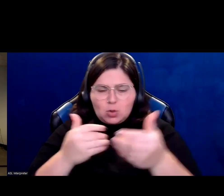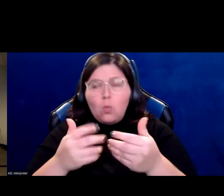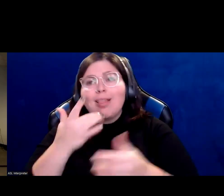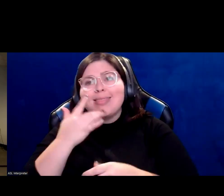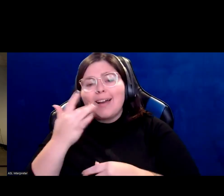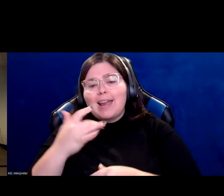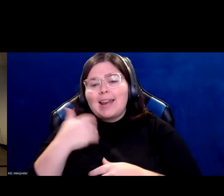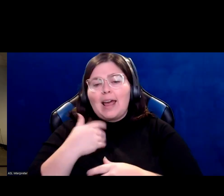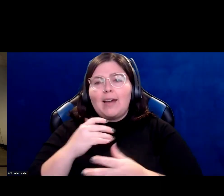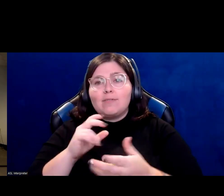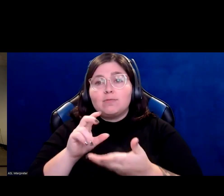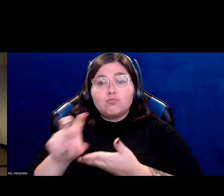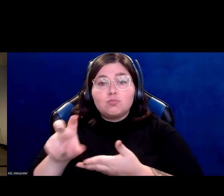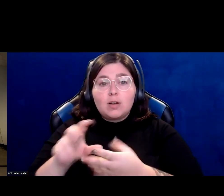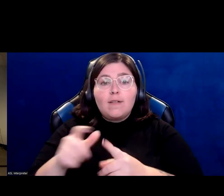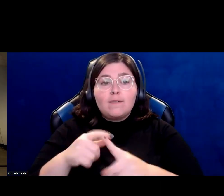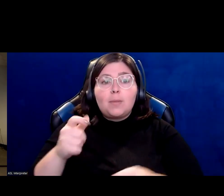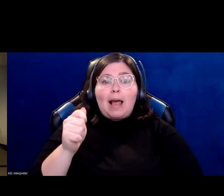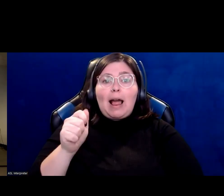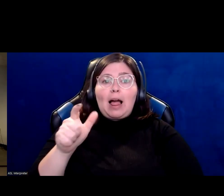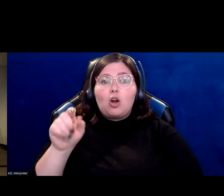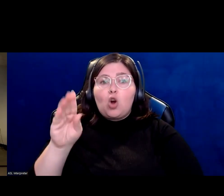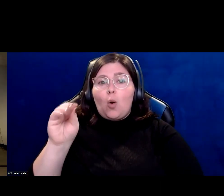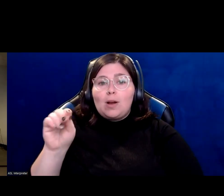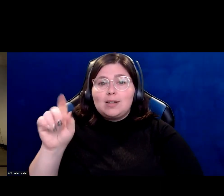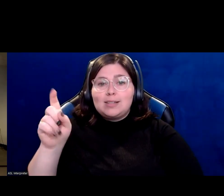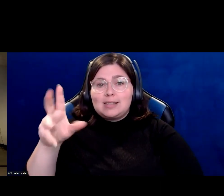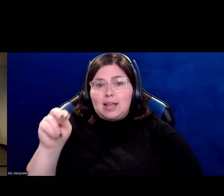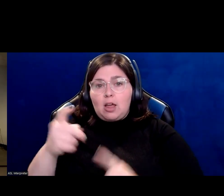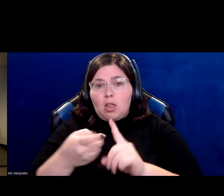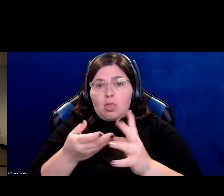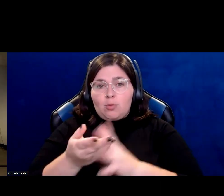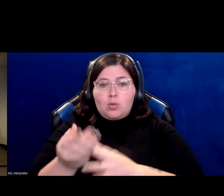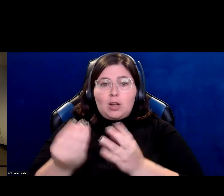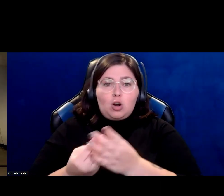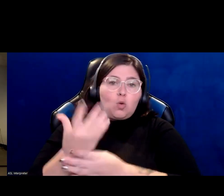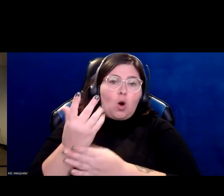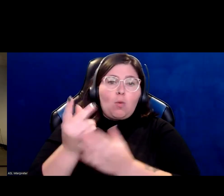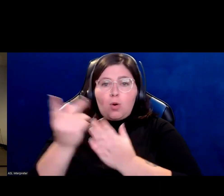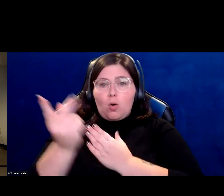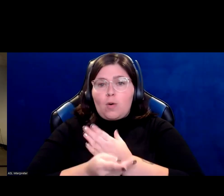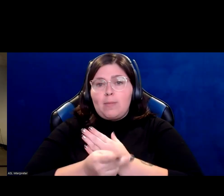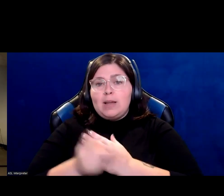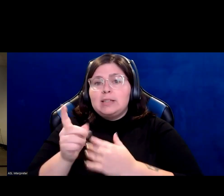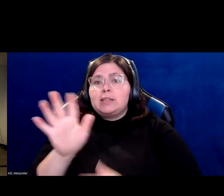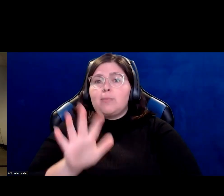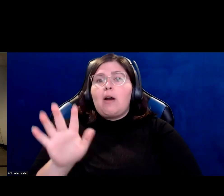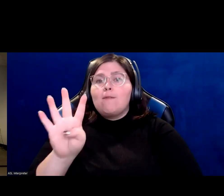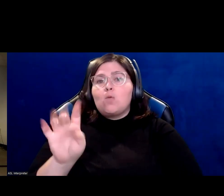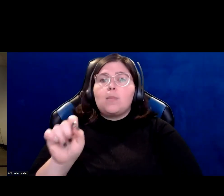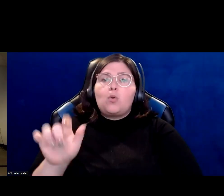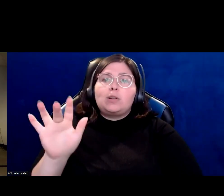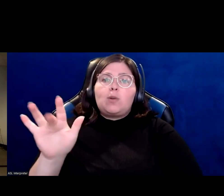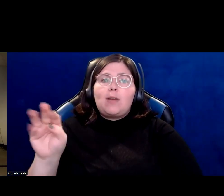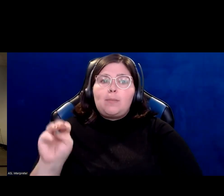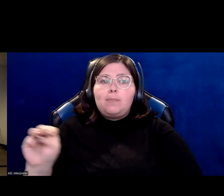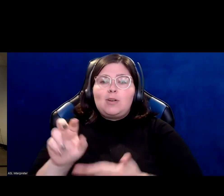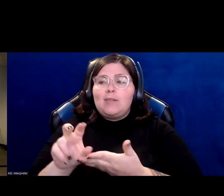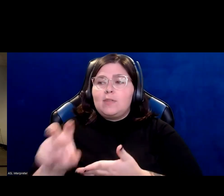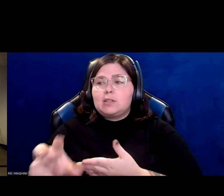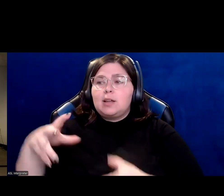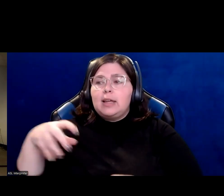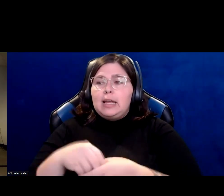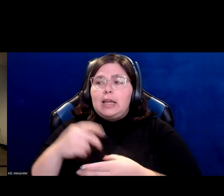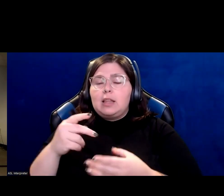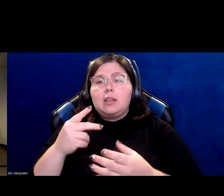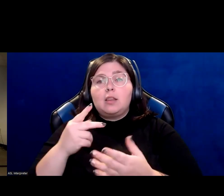contributions from Alcosan through their GROW program for this about $4.25 million investment in the park, working with Friends